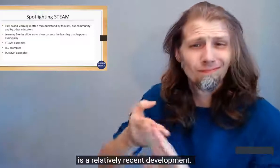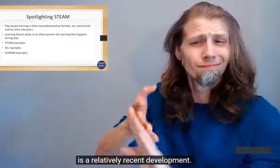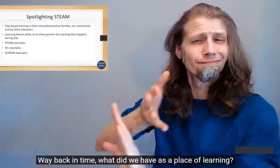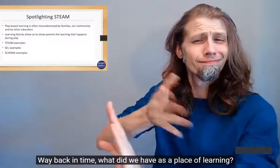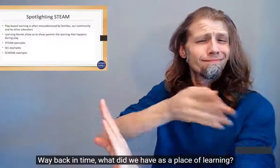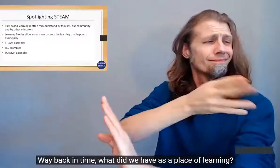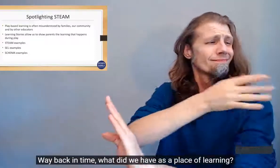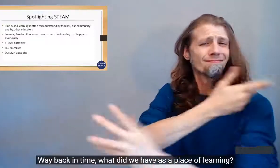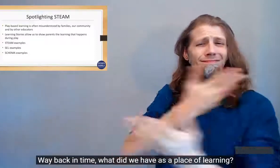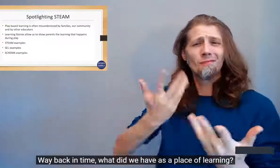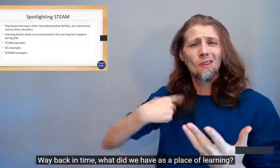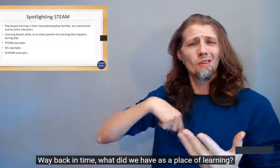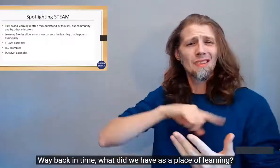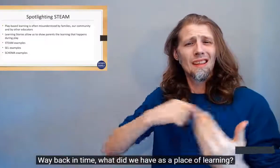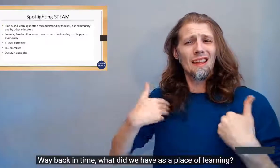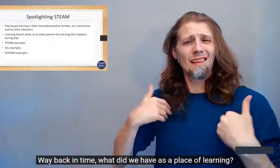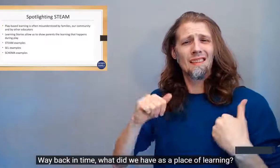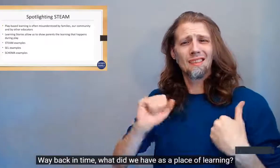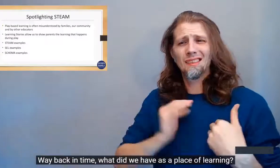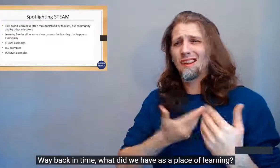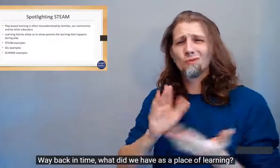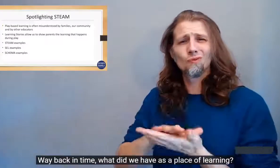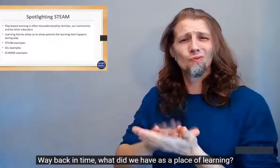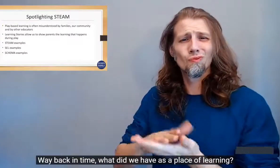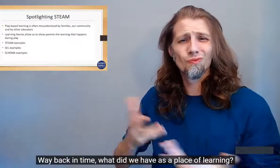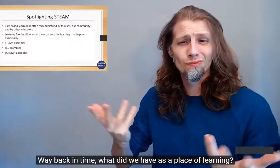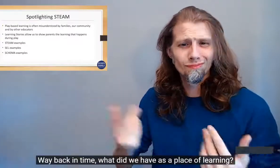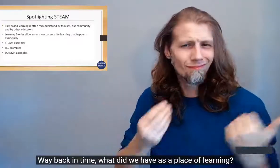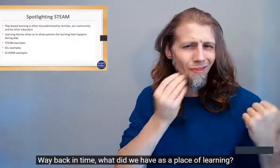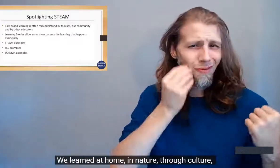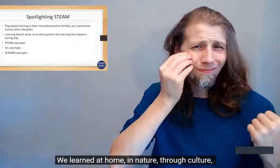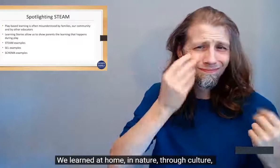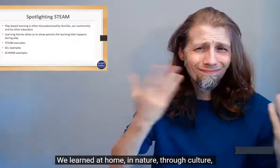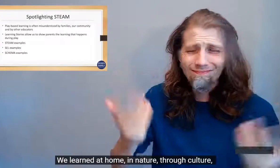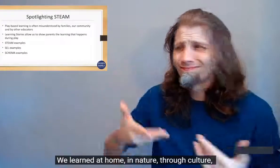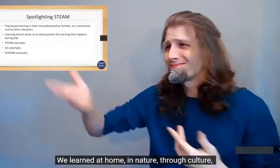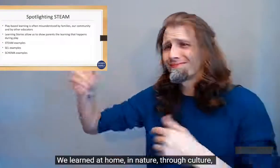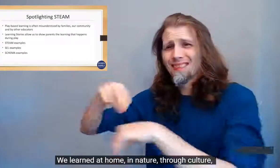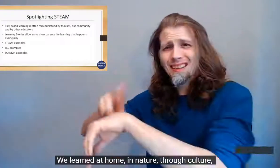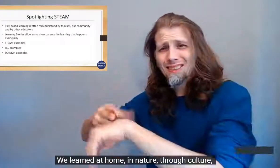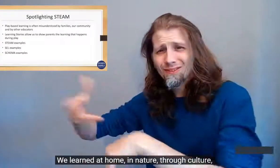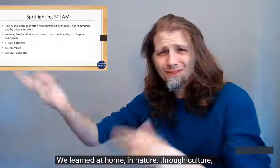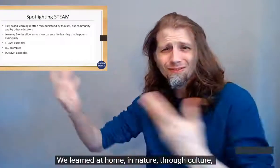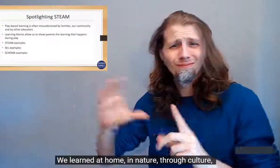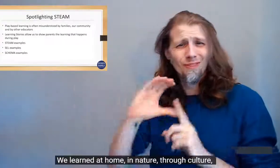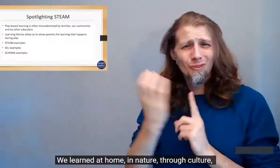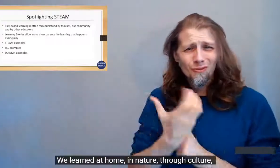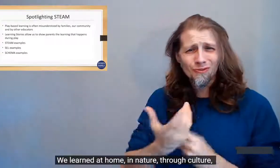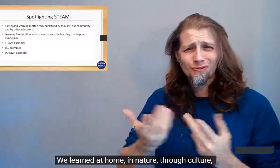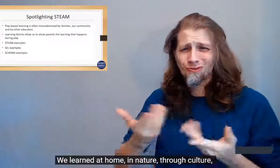really a recent development. Far, far back in time, what did we do? We didn't have a place of learning. We learned it